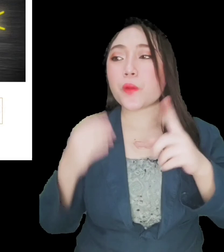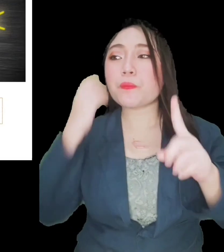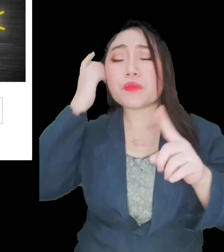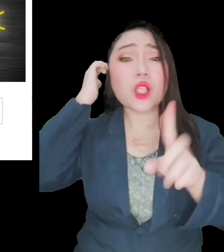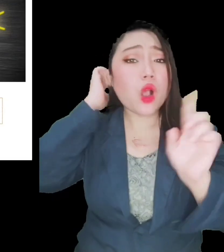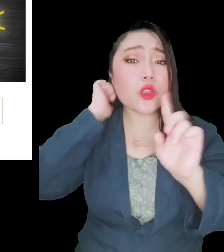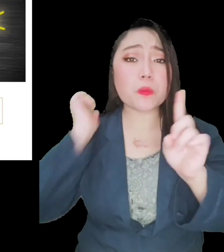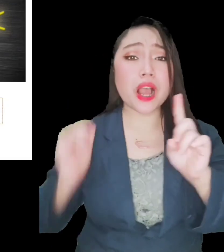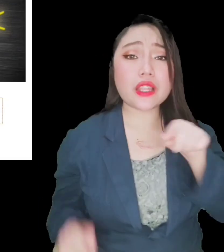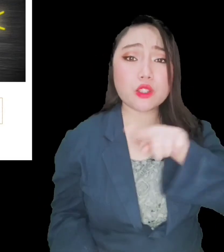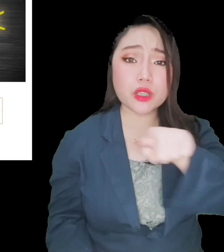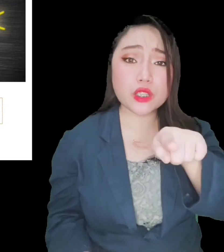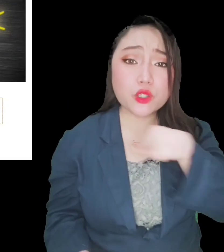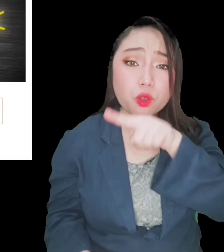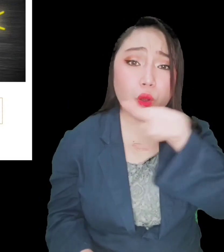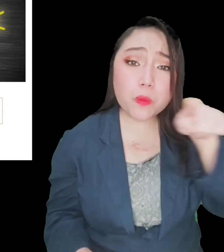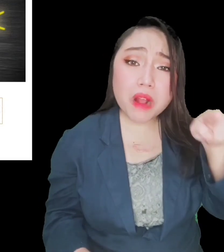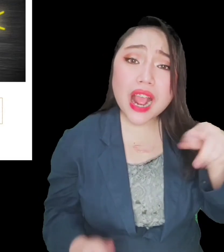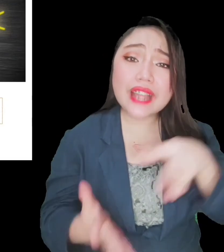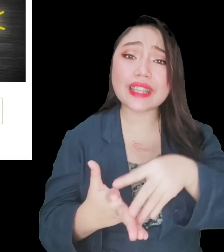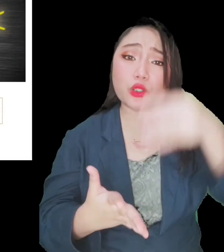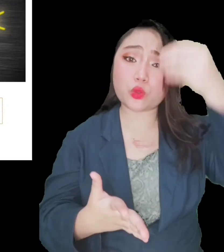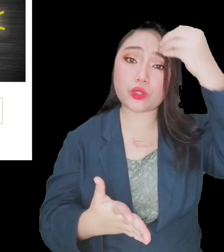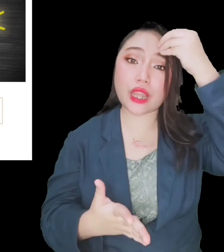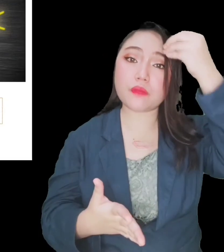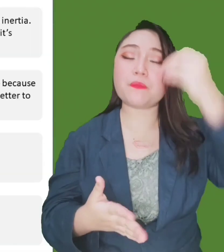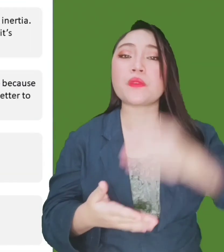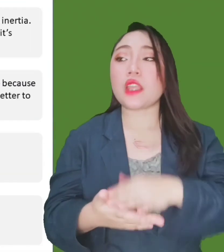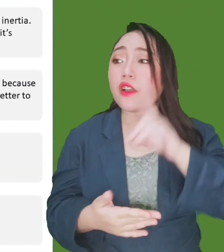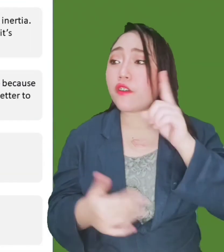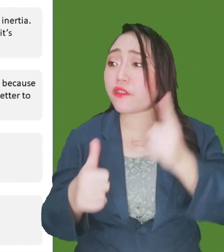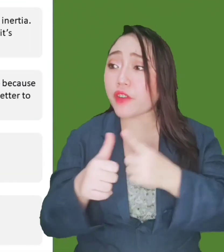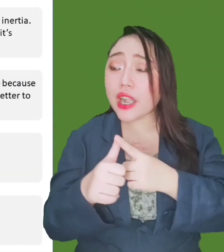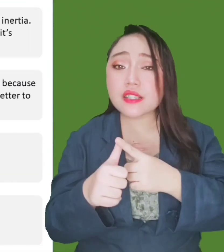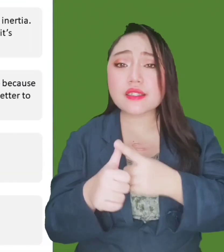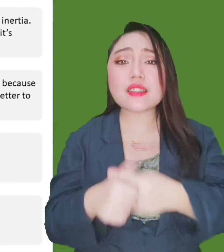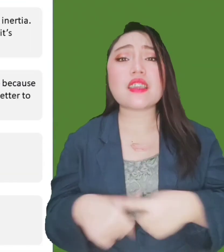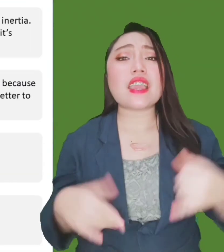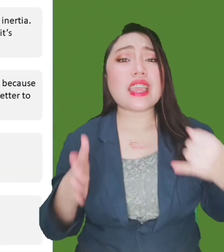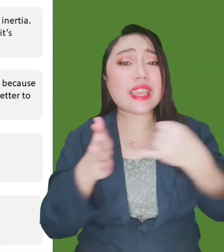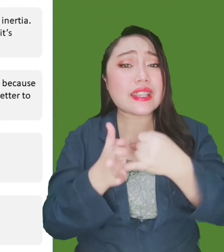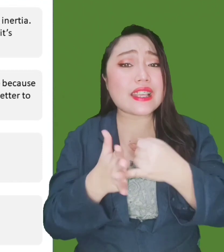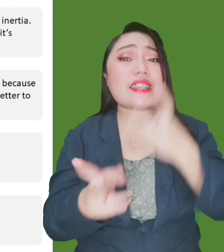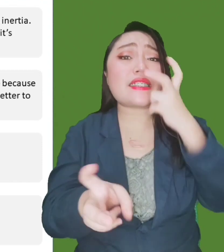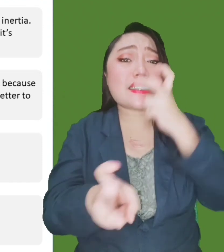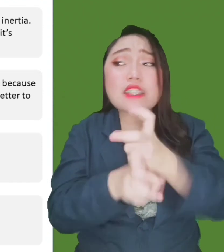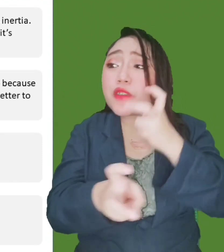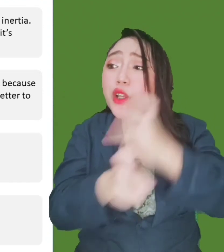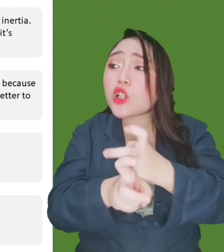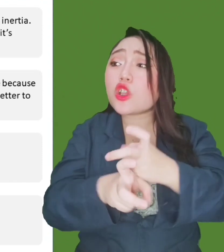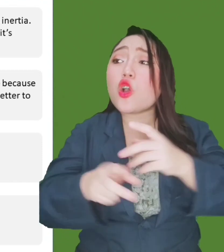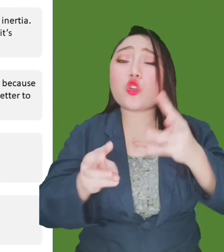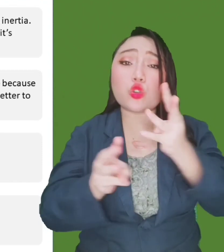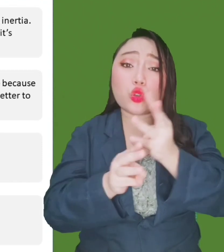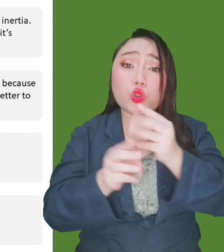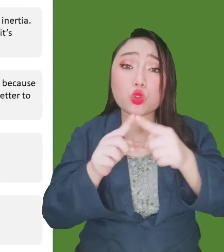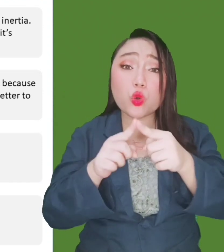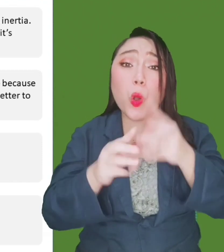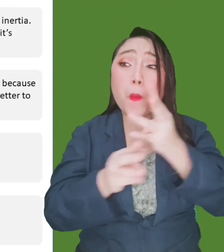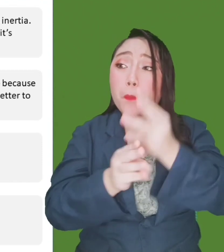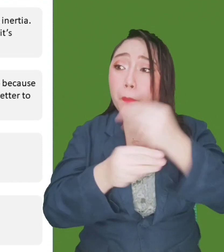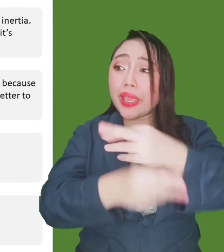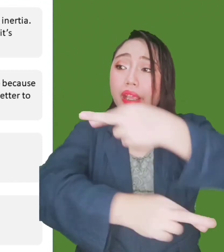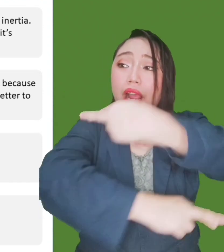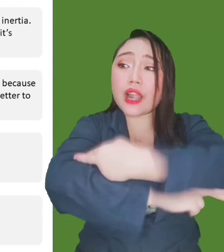simple. So now the question is, what did you learn? First, it is difficult